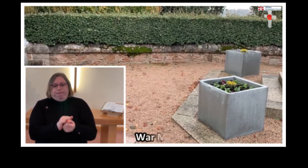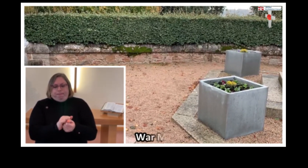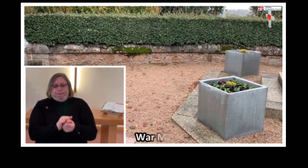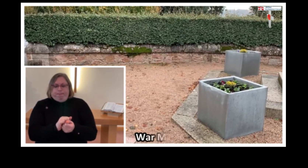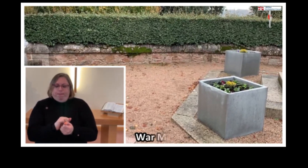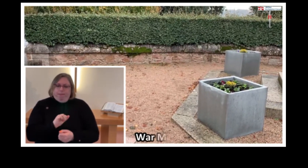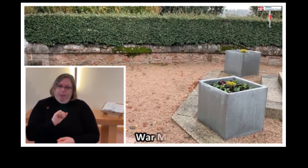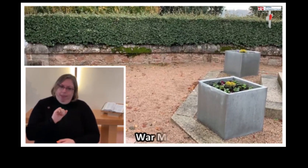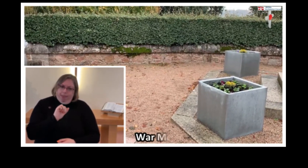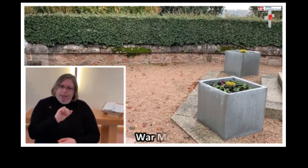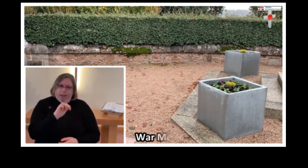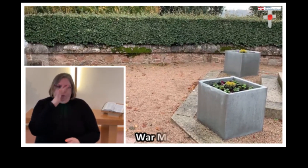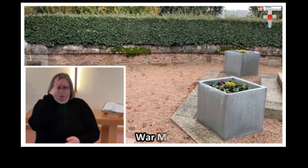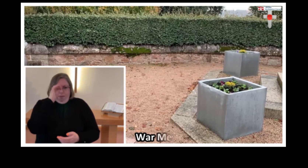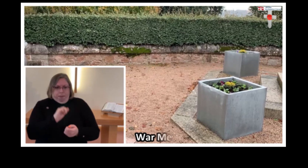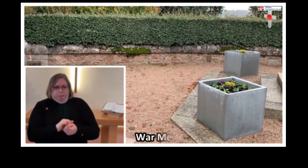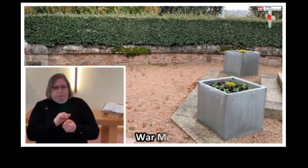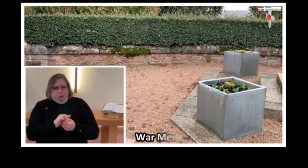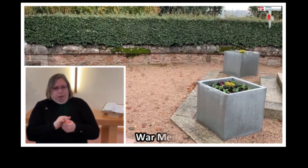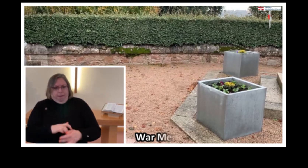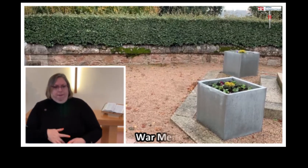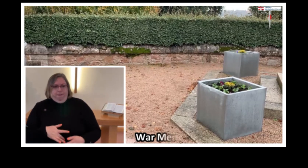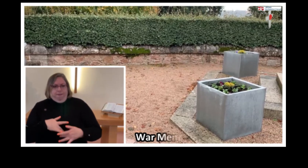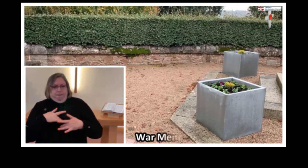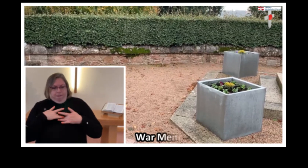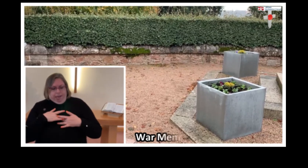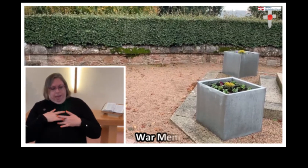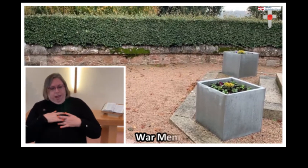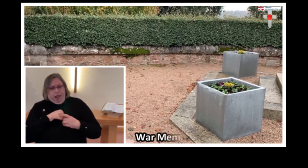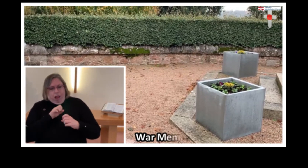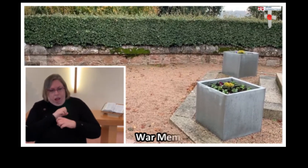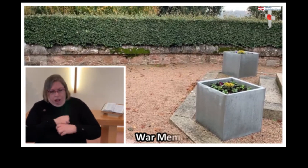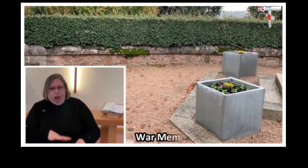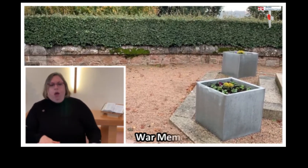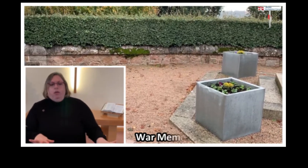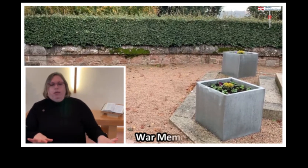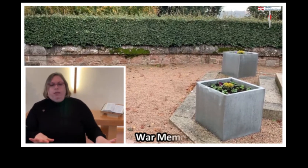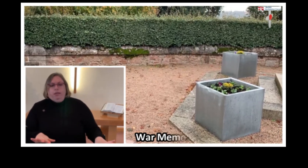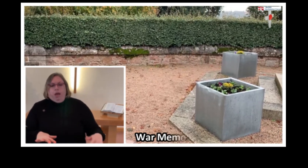And their remembering is filled with a great sense of loss.